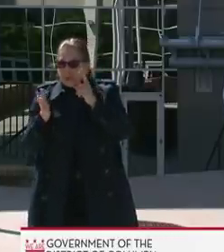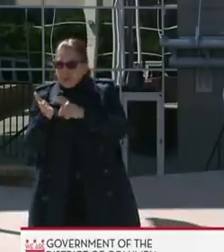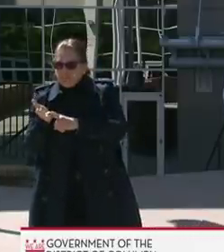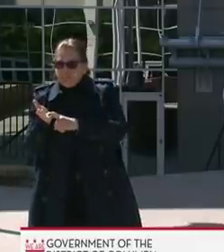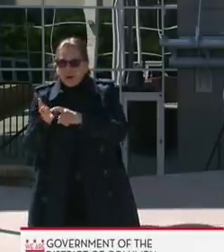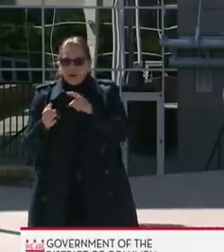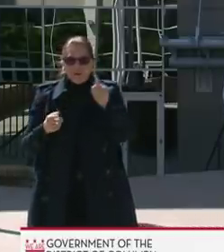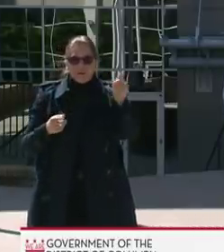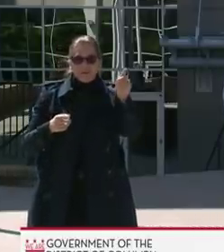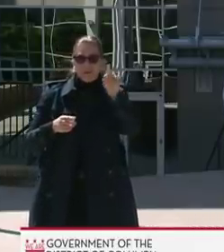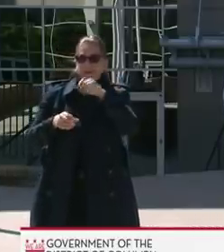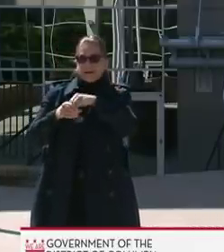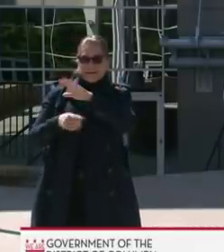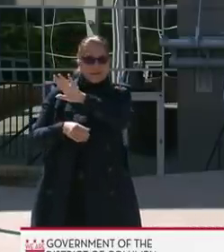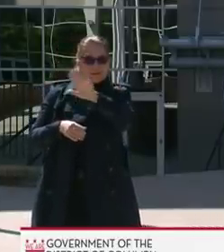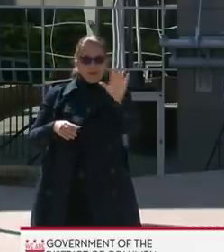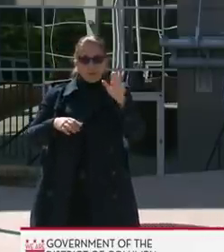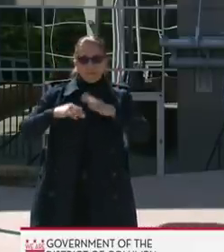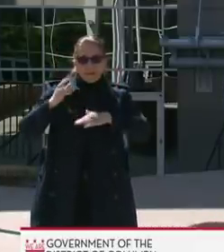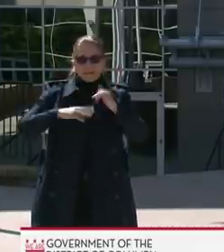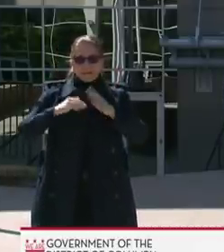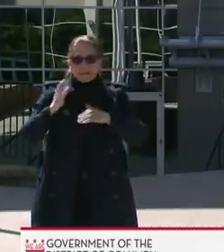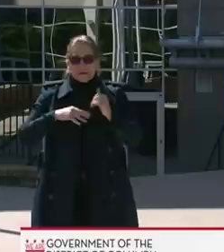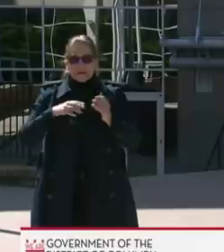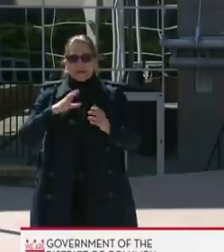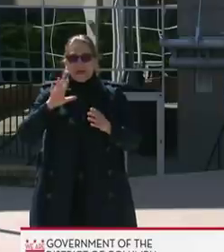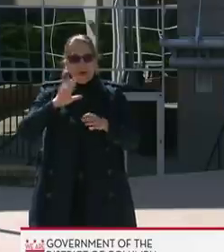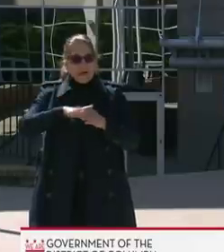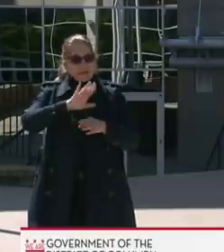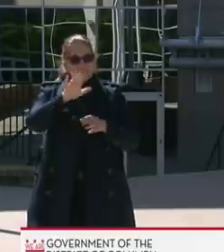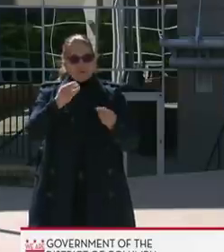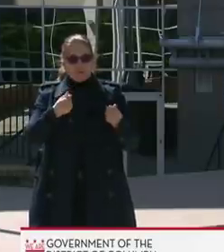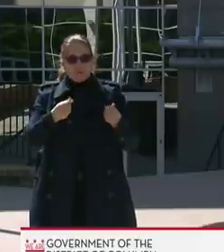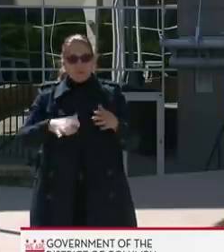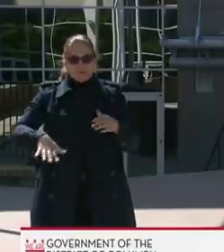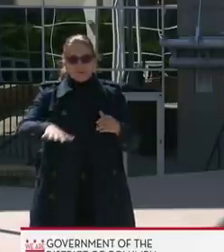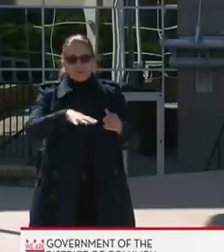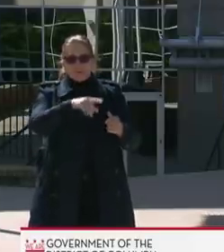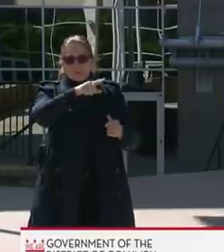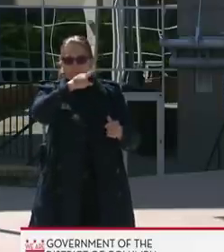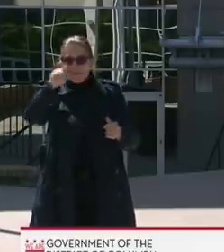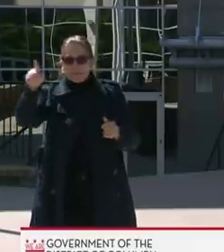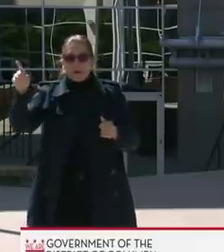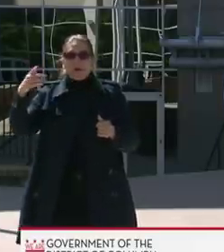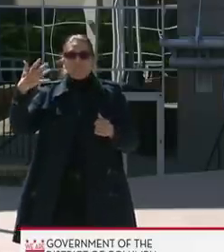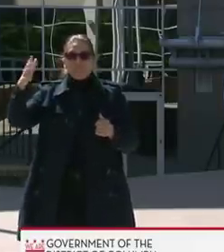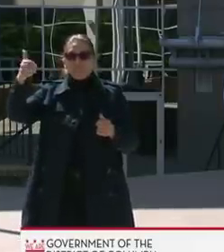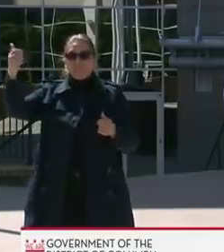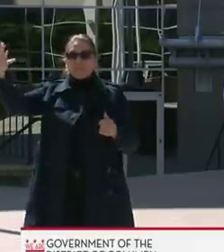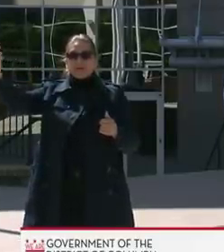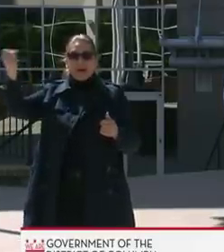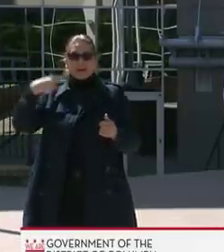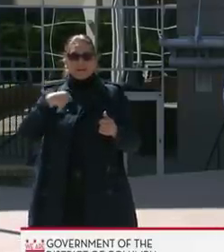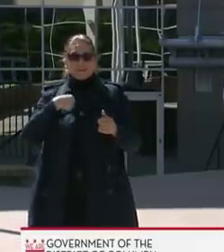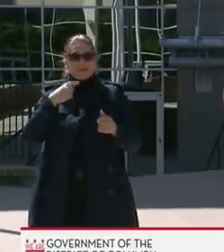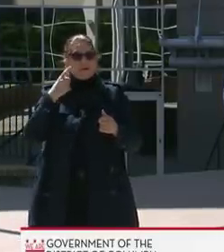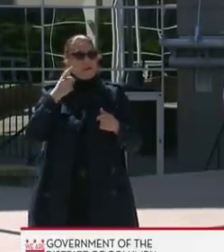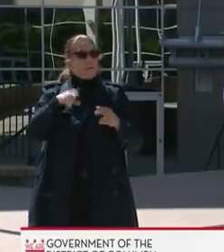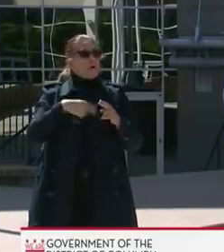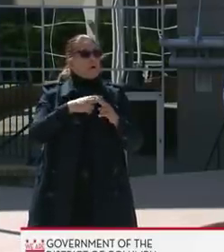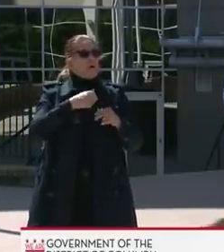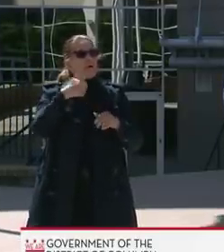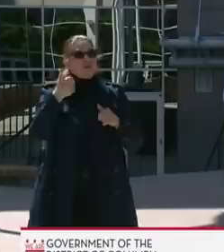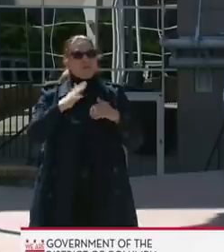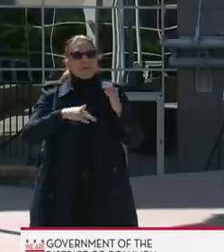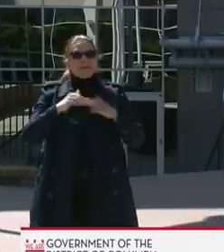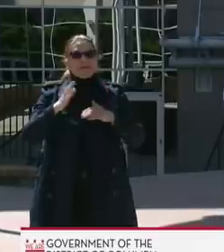their campus, and others have requested some alternate care facility that might be on their campus or might be some other